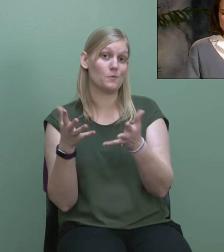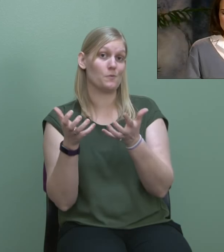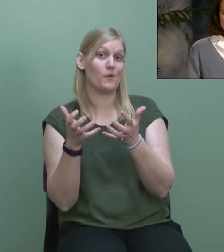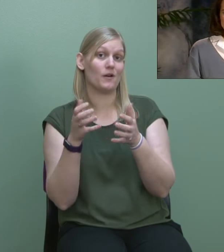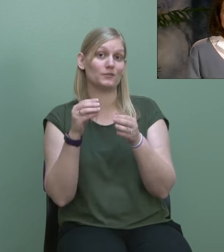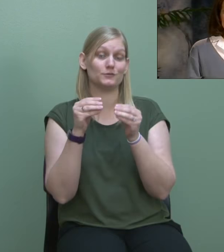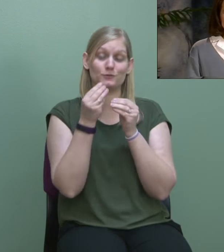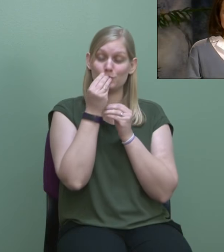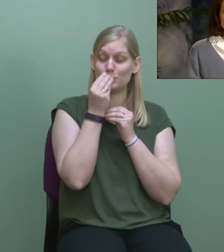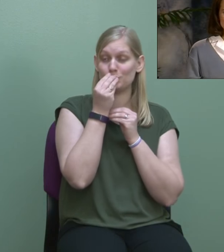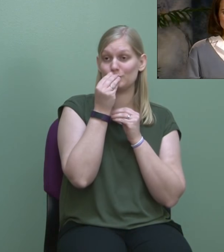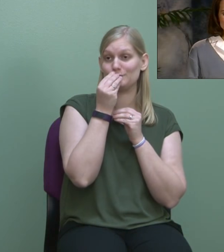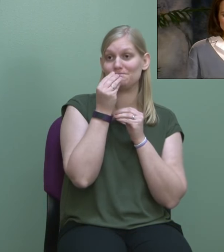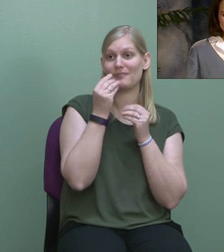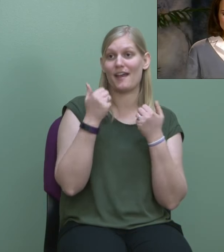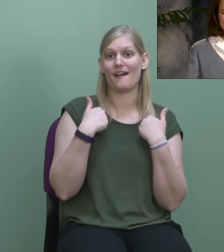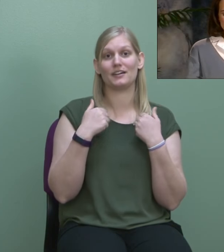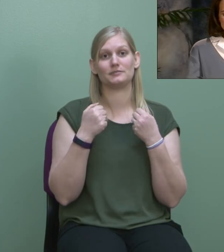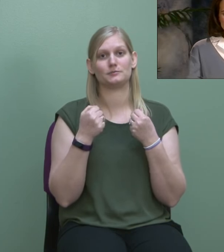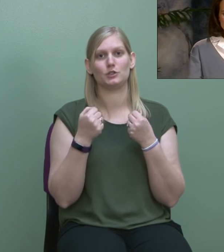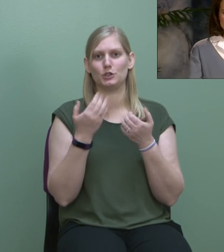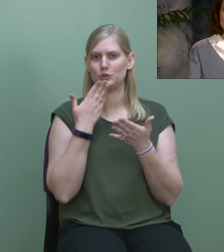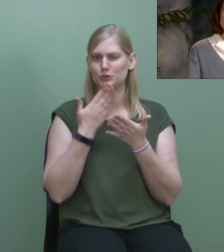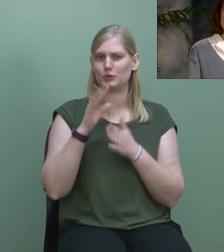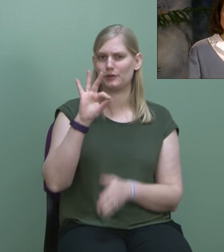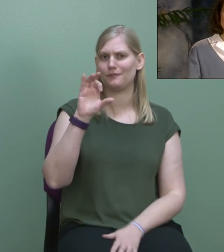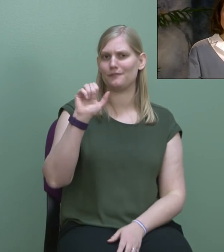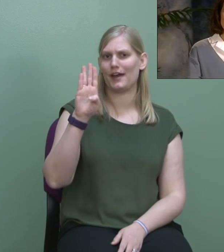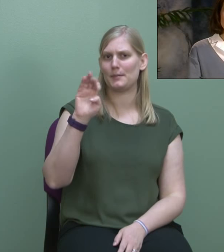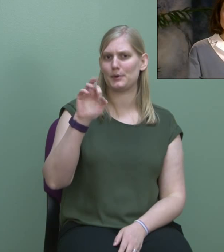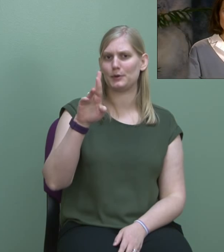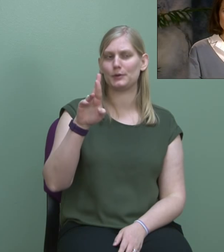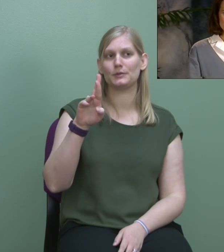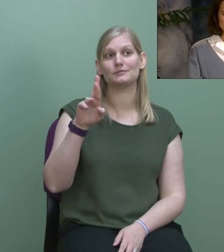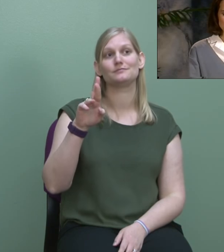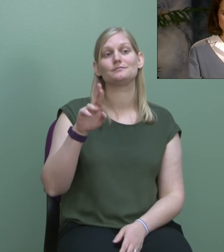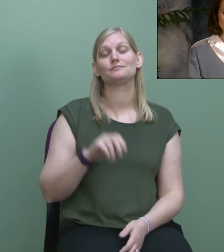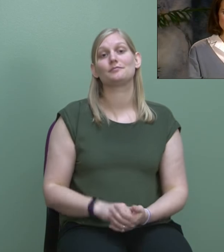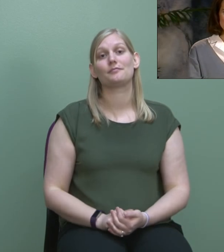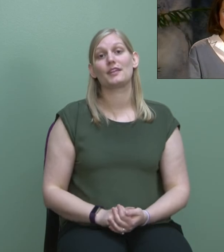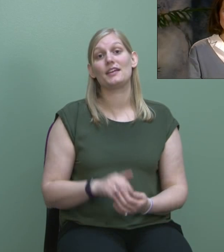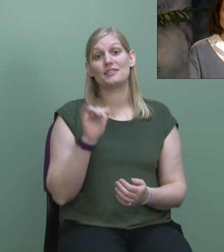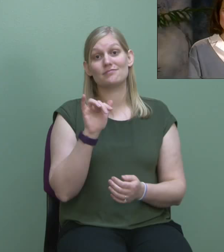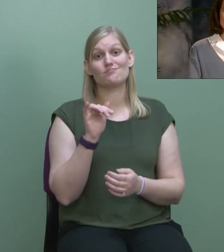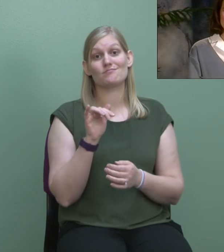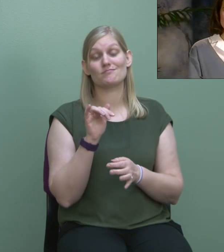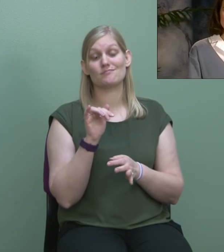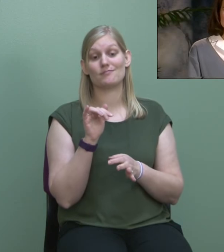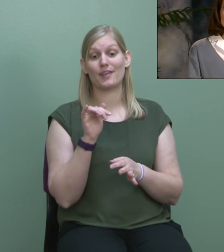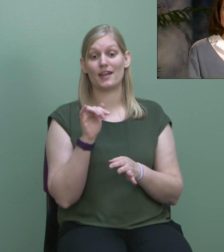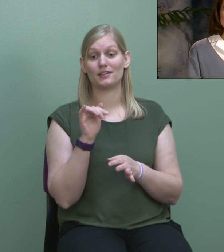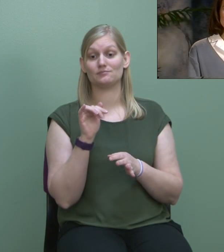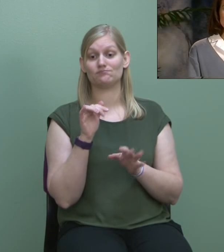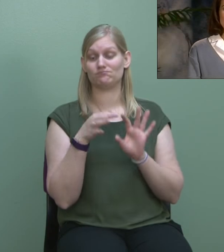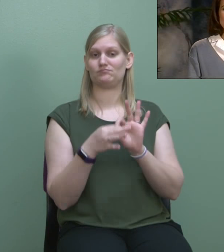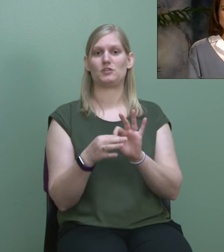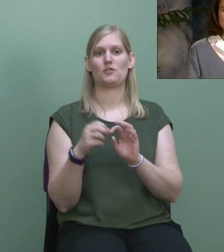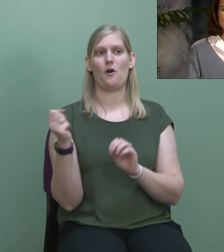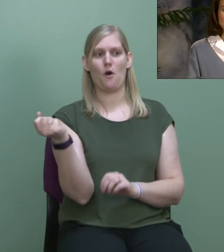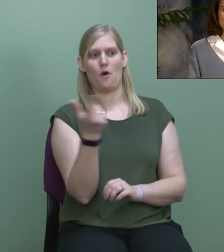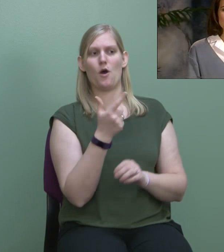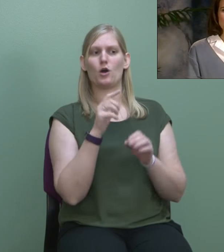state. This holds true with everything except for the dairy group, the milk, yogurt, and cheese group. These we